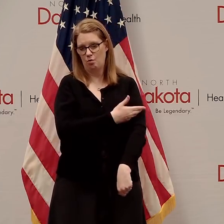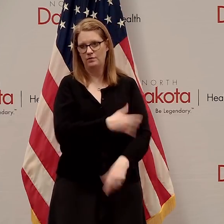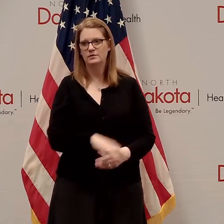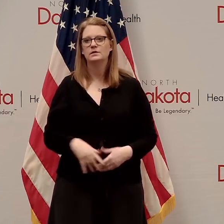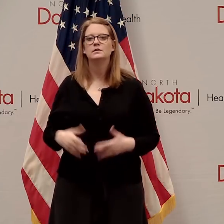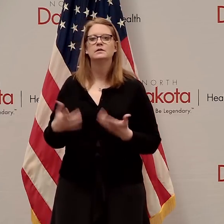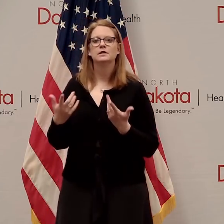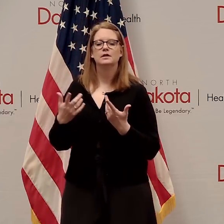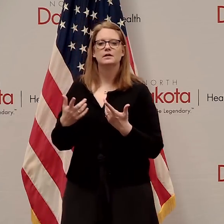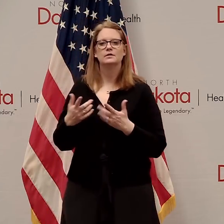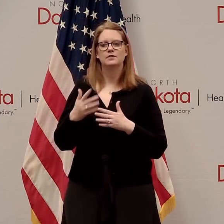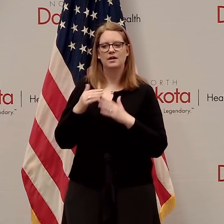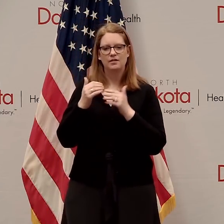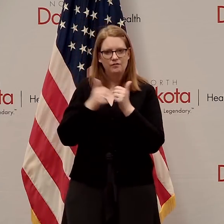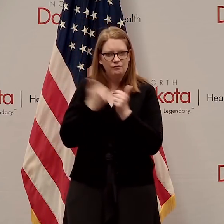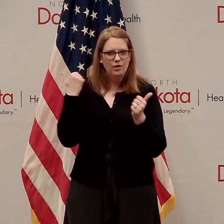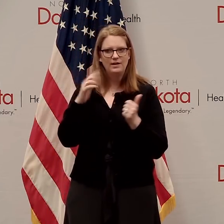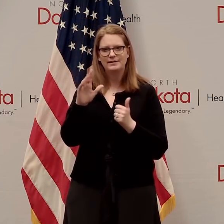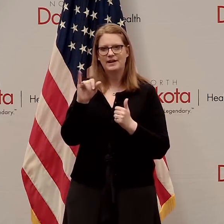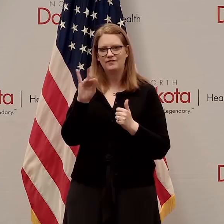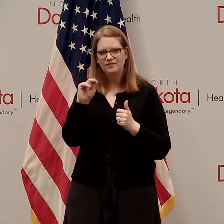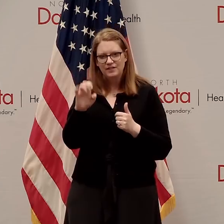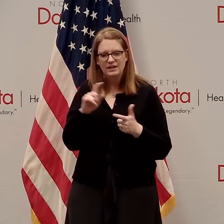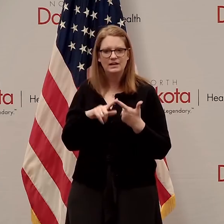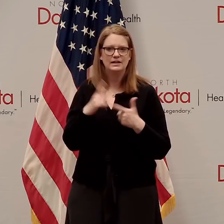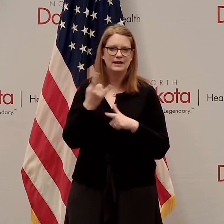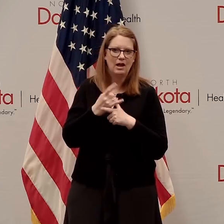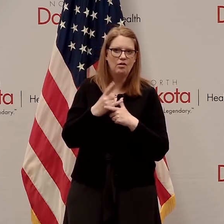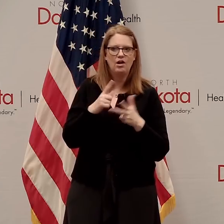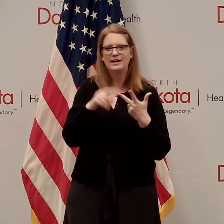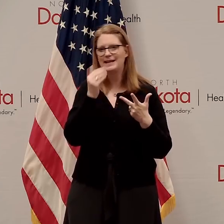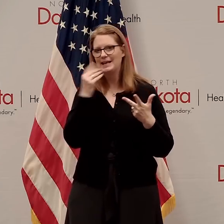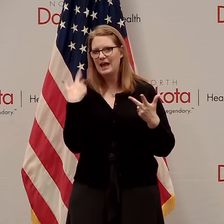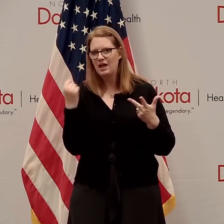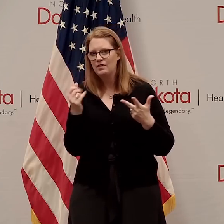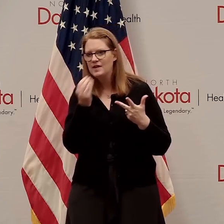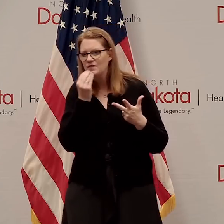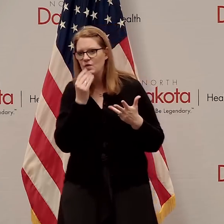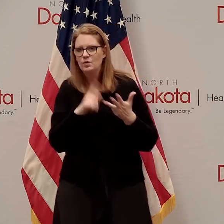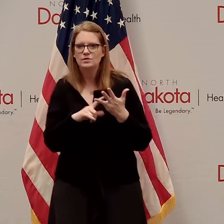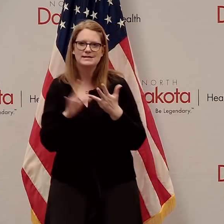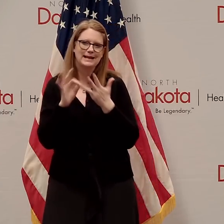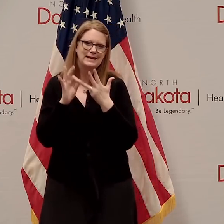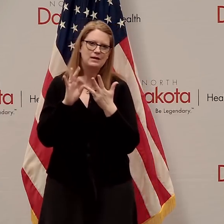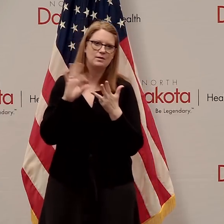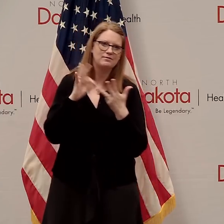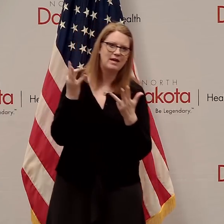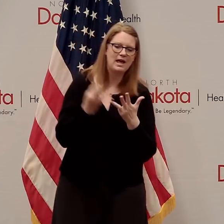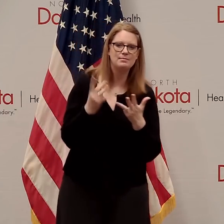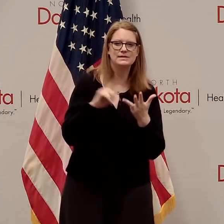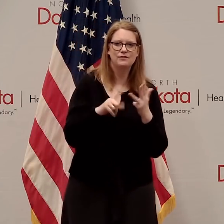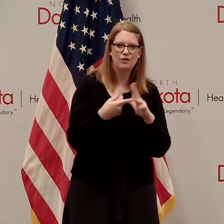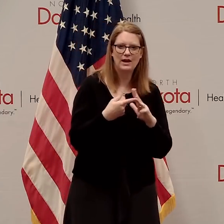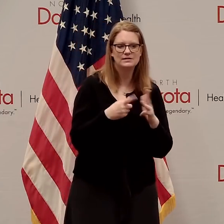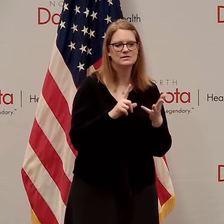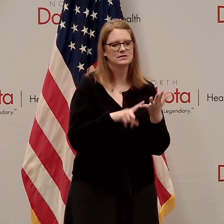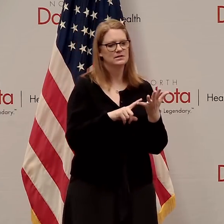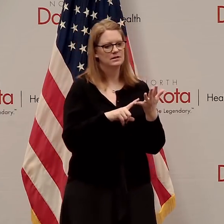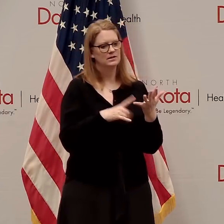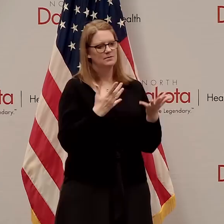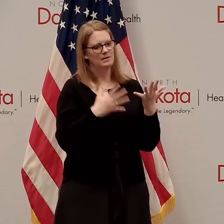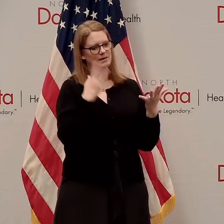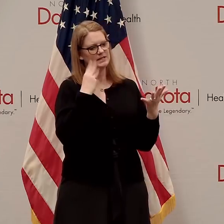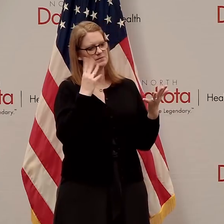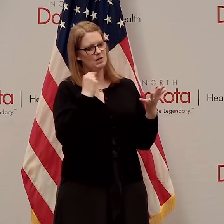avoid excessive amounts of caffeine or alcohol, eat healthy foods when possible, connect with loved ones and others who may be